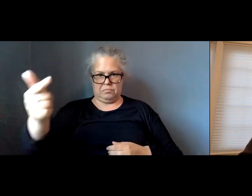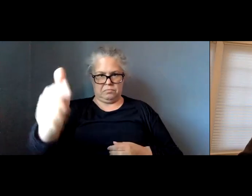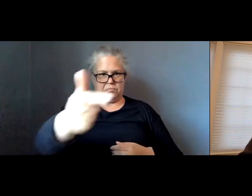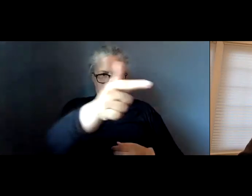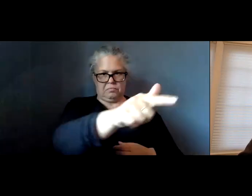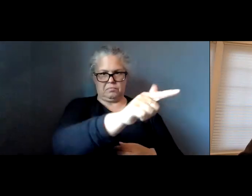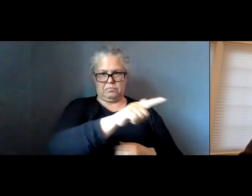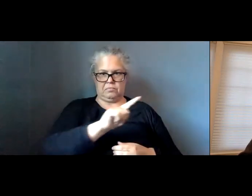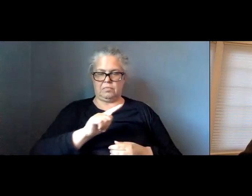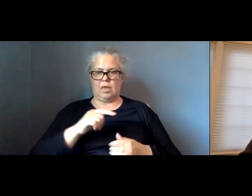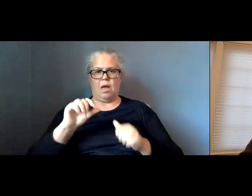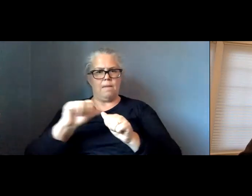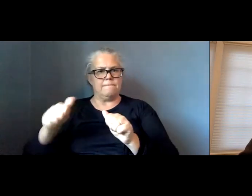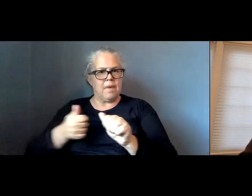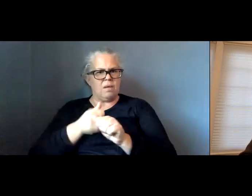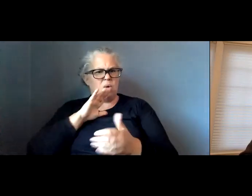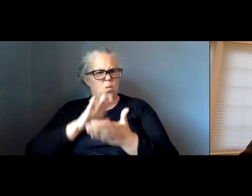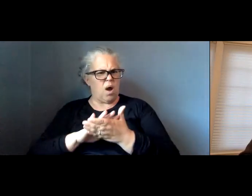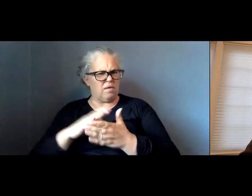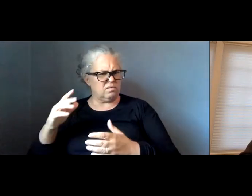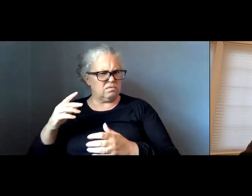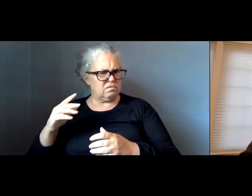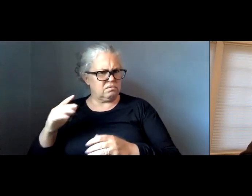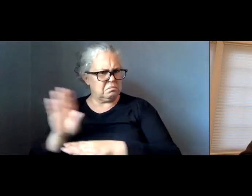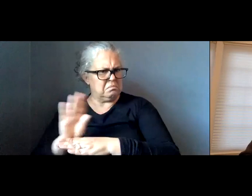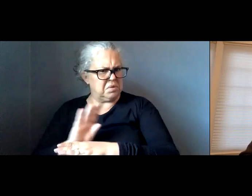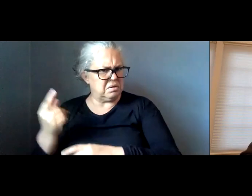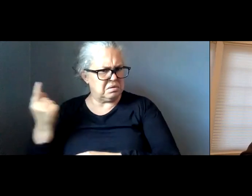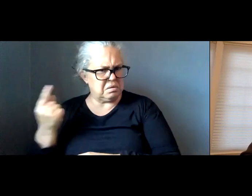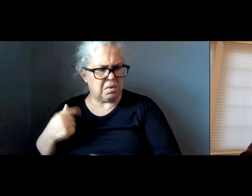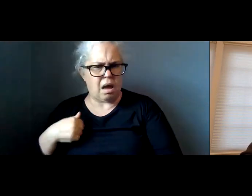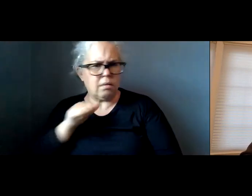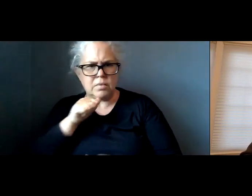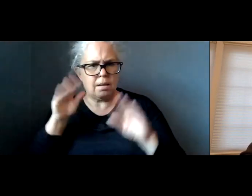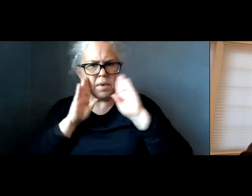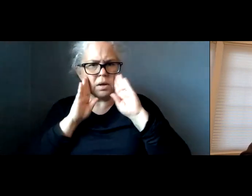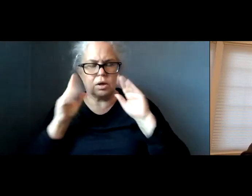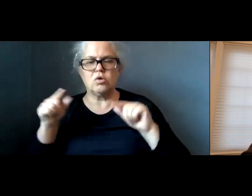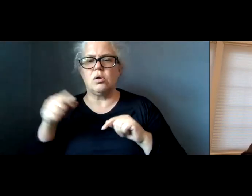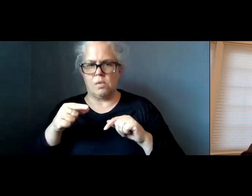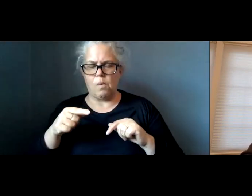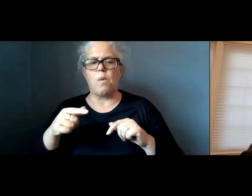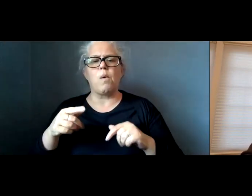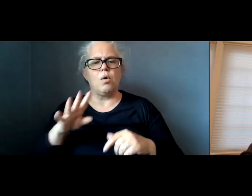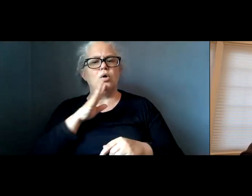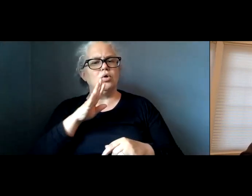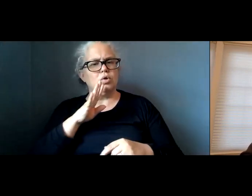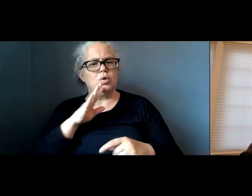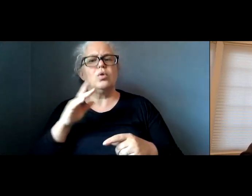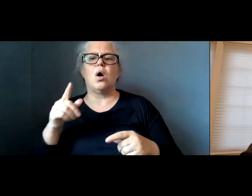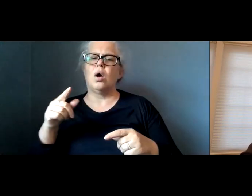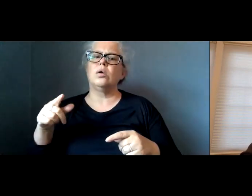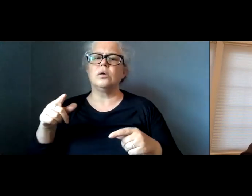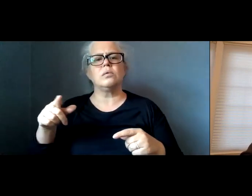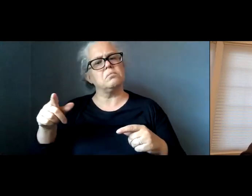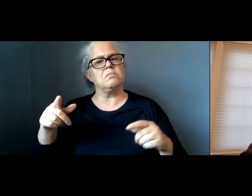behind me, Barbara was doing something, and I wasn't paying attention to her. I was trying to pay attention to what I was talking about. And